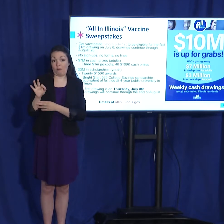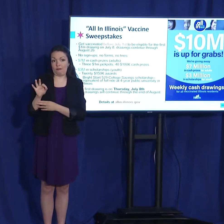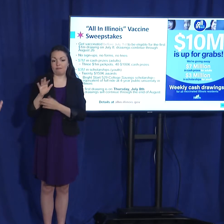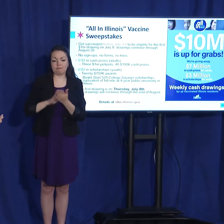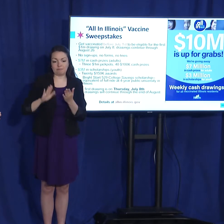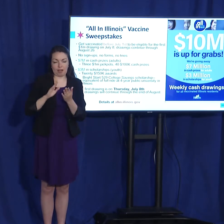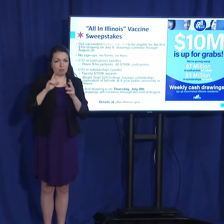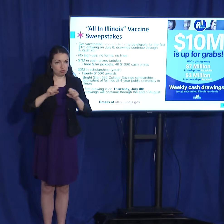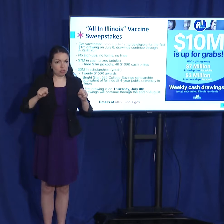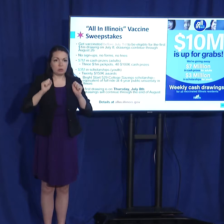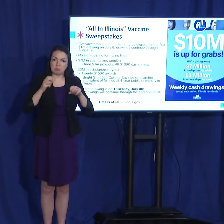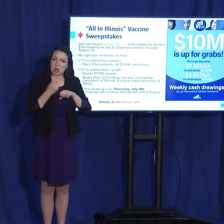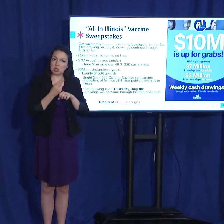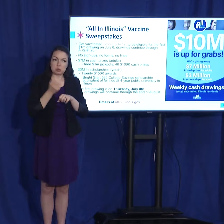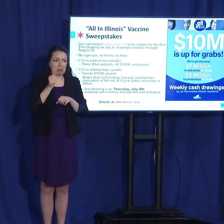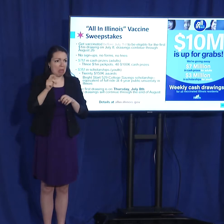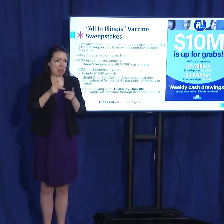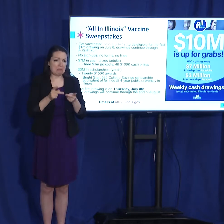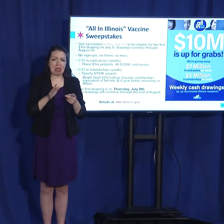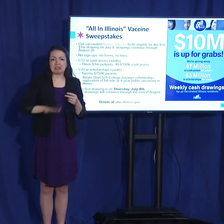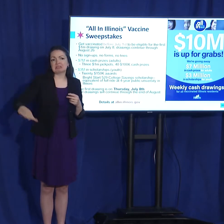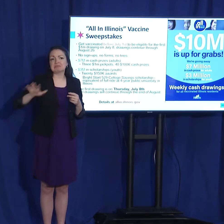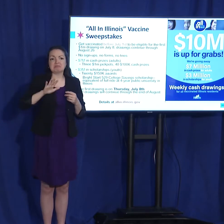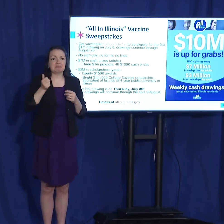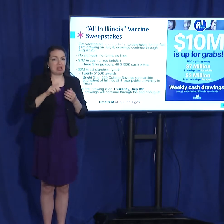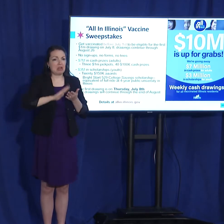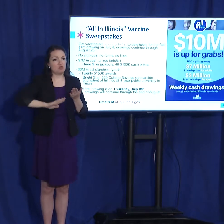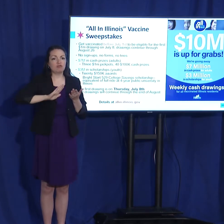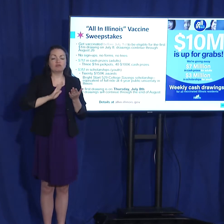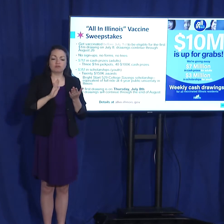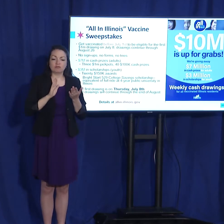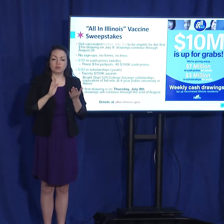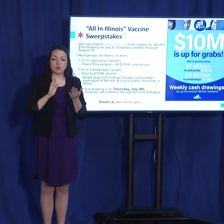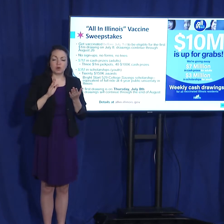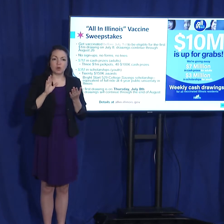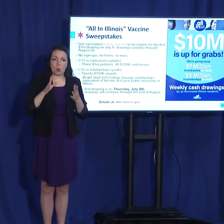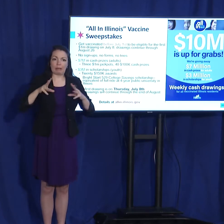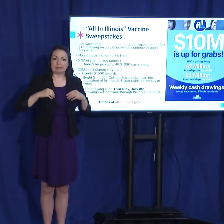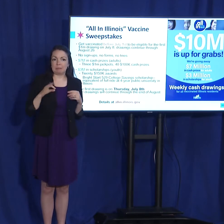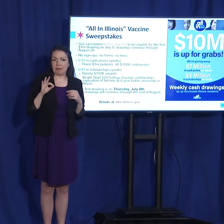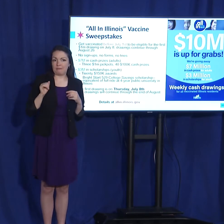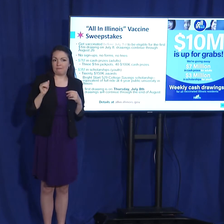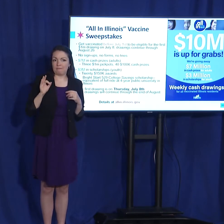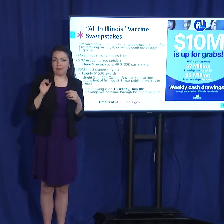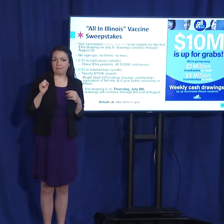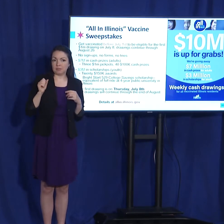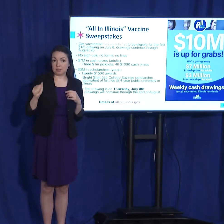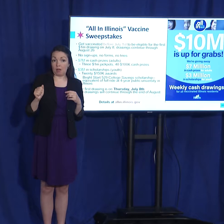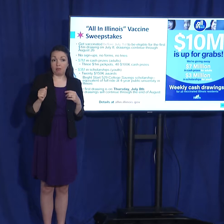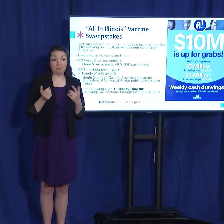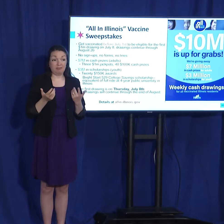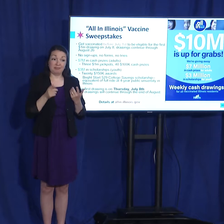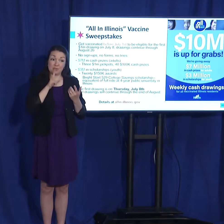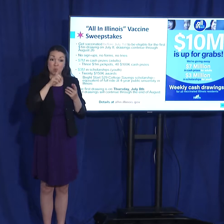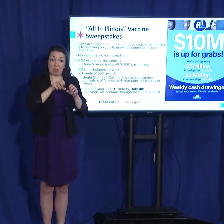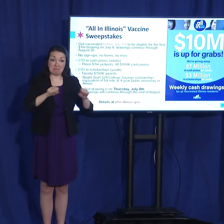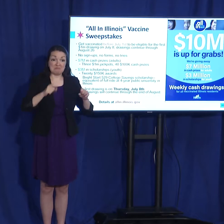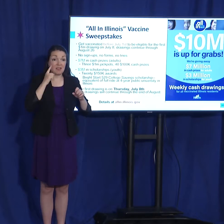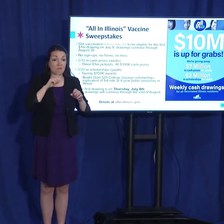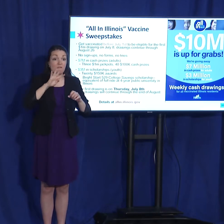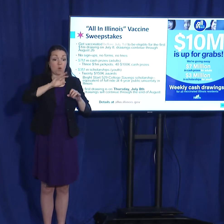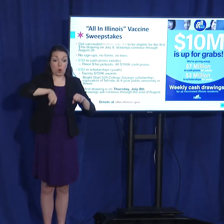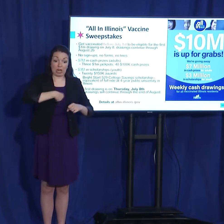them anywhere where FAFSA is taken, private, public, etc. And it is the equivalent of a full 4-year ride at a